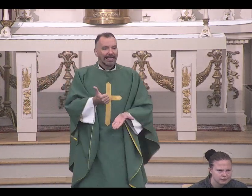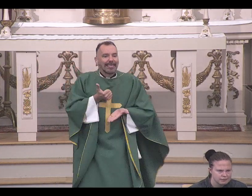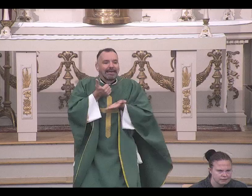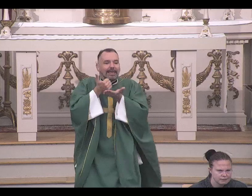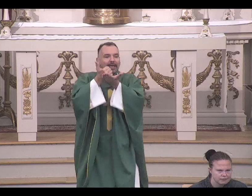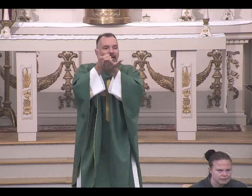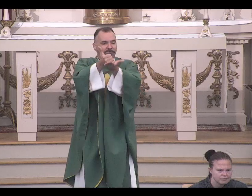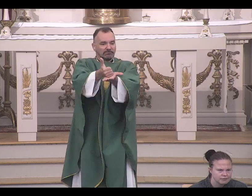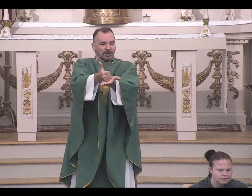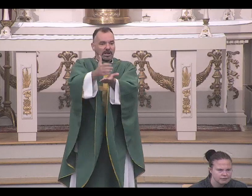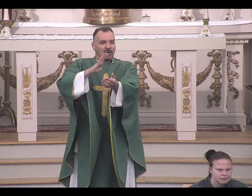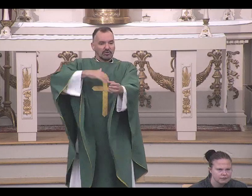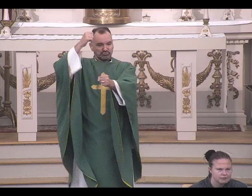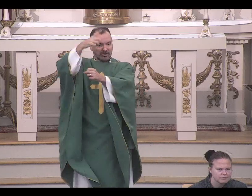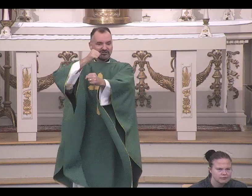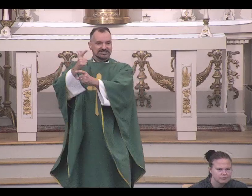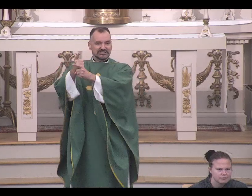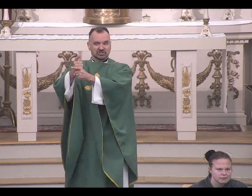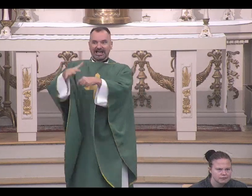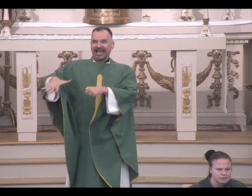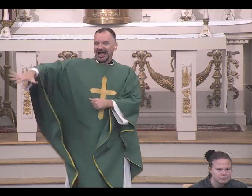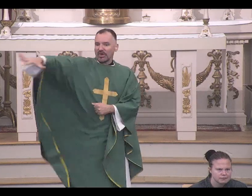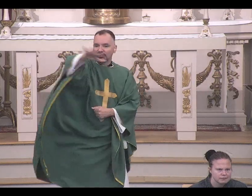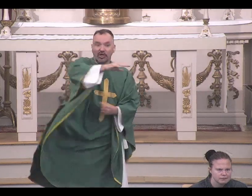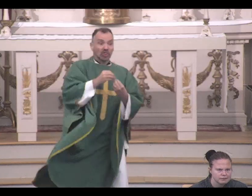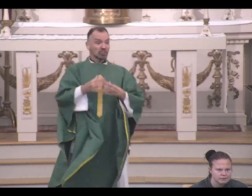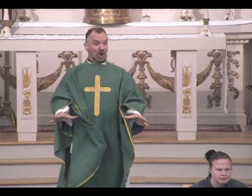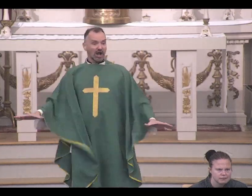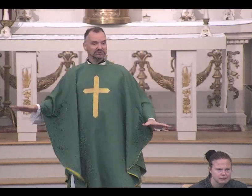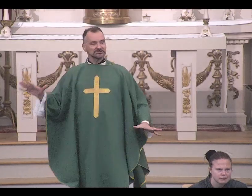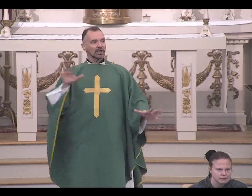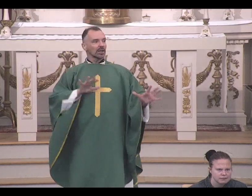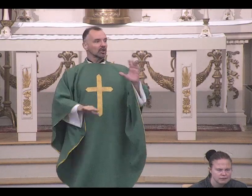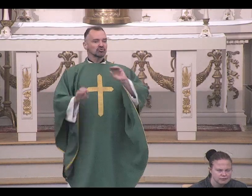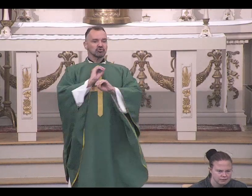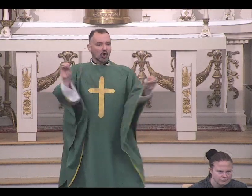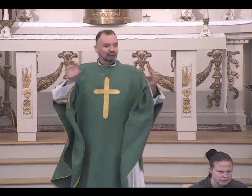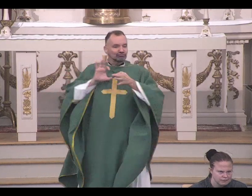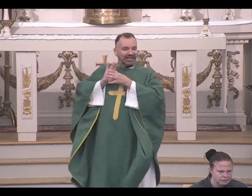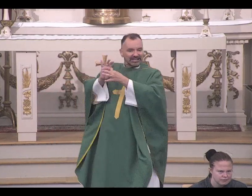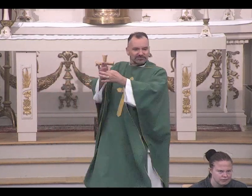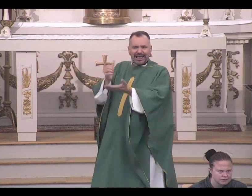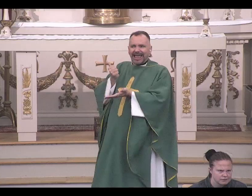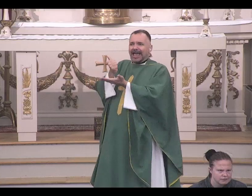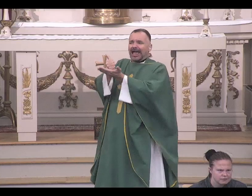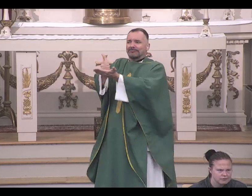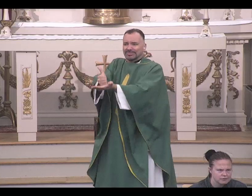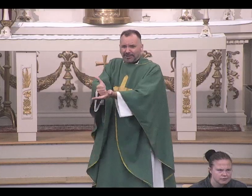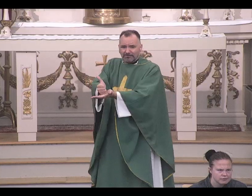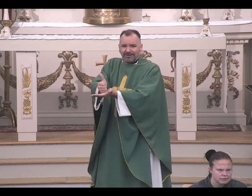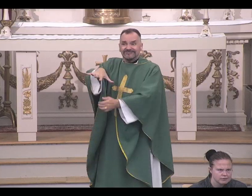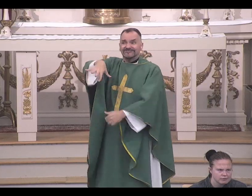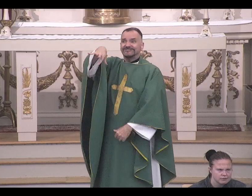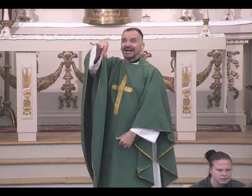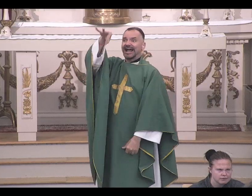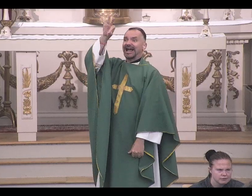is encouraging us to help our brothers and sisters out there who are lost, who have lost